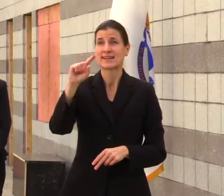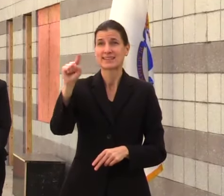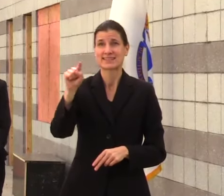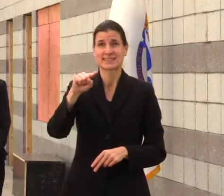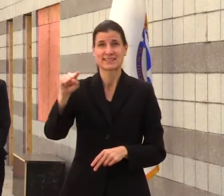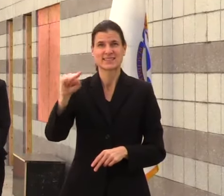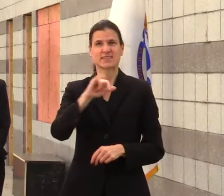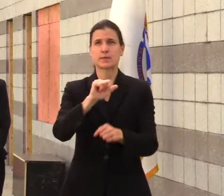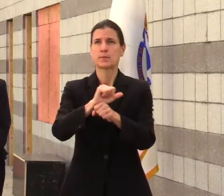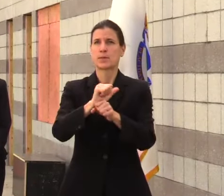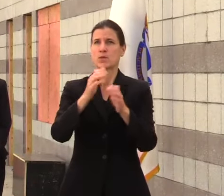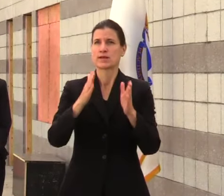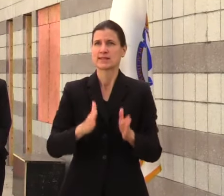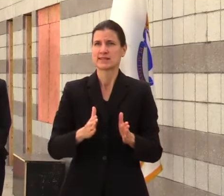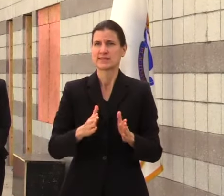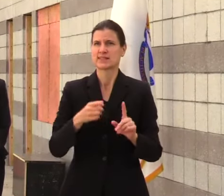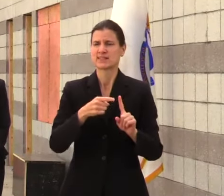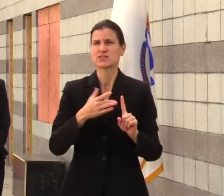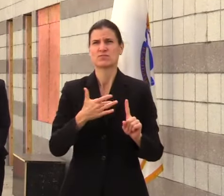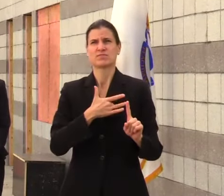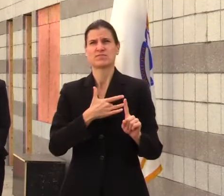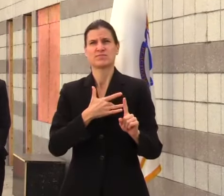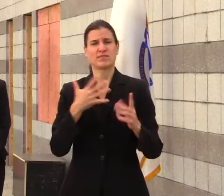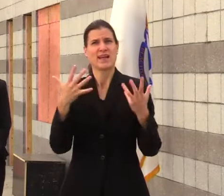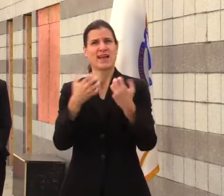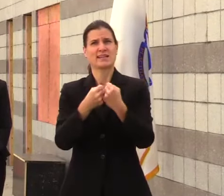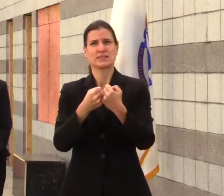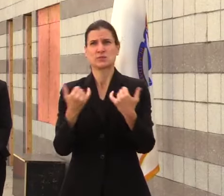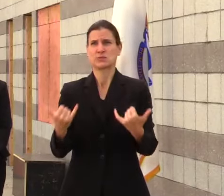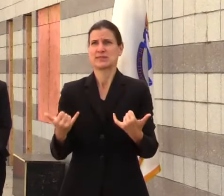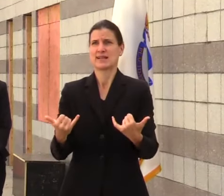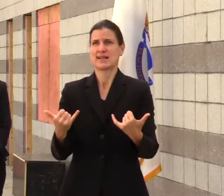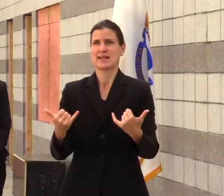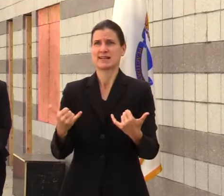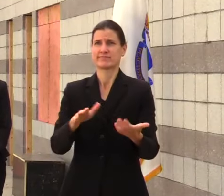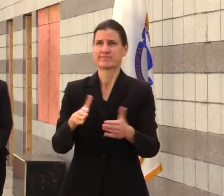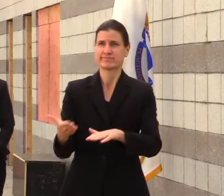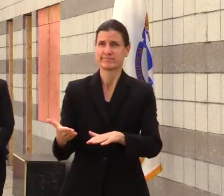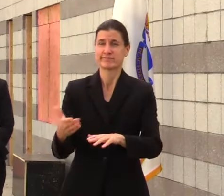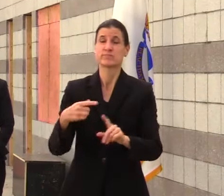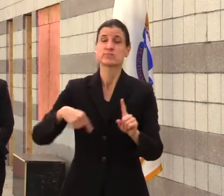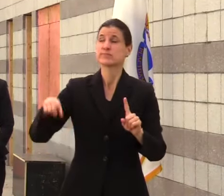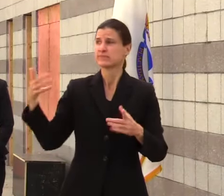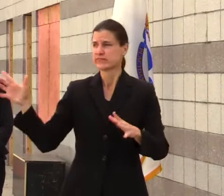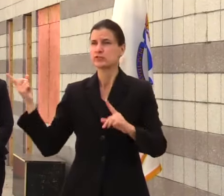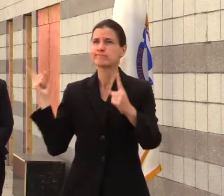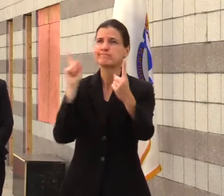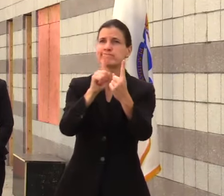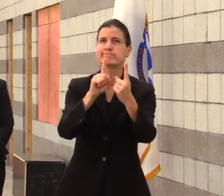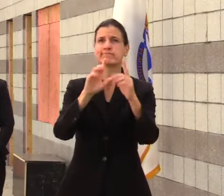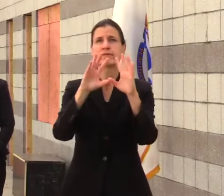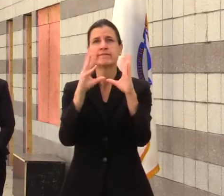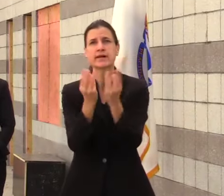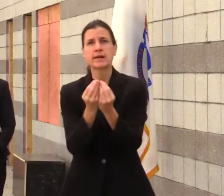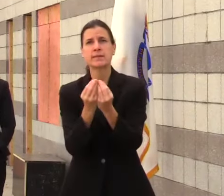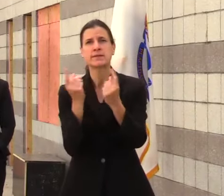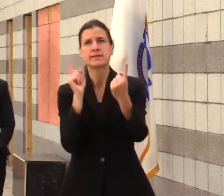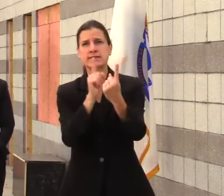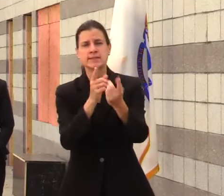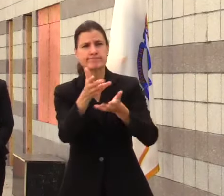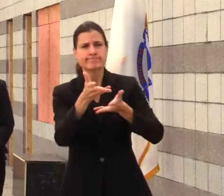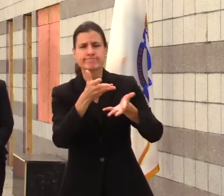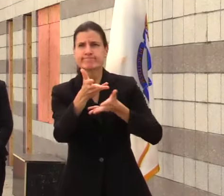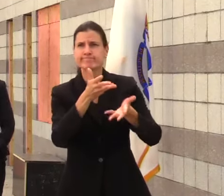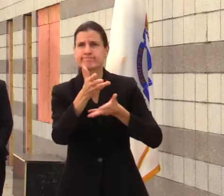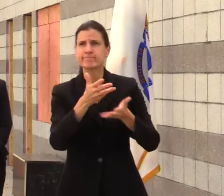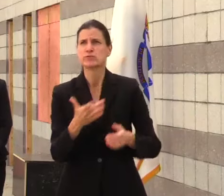special opportunity to talk with the family today and learn more about what a special person he was. So thank you for joining me on that. And